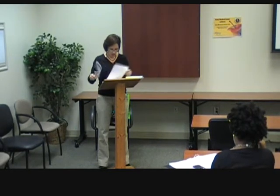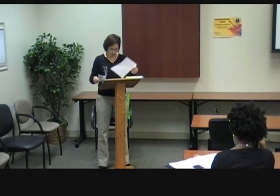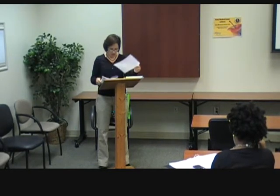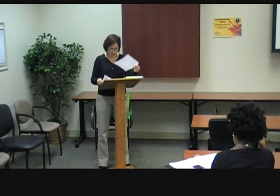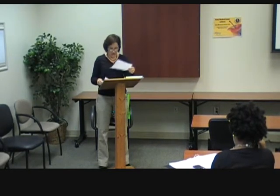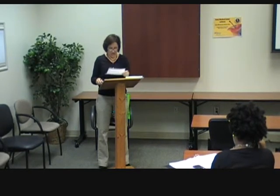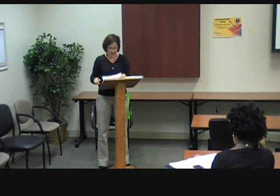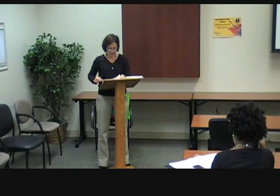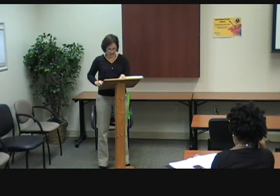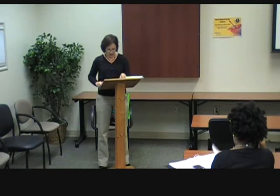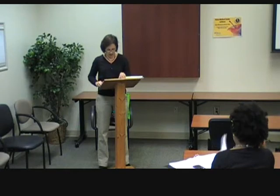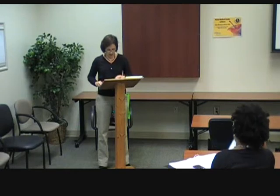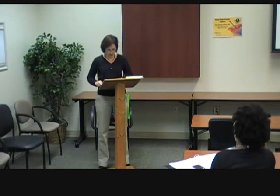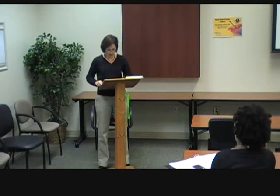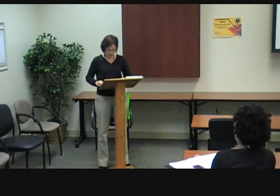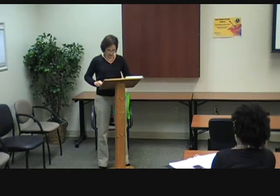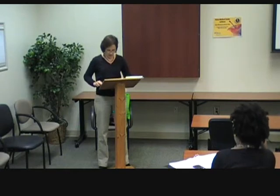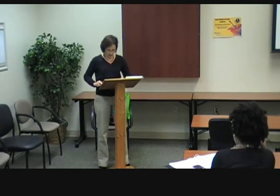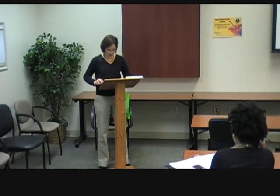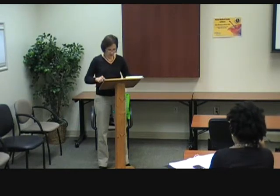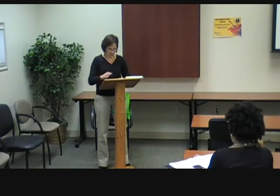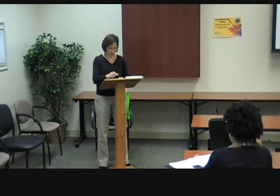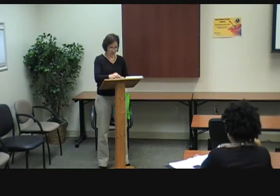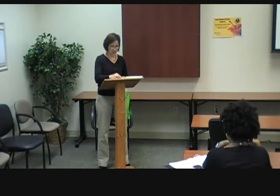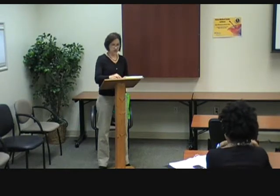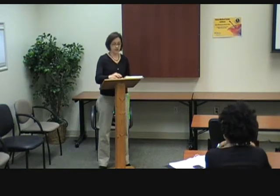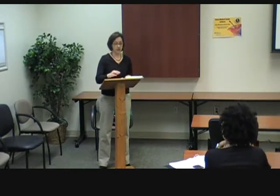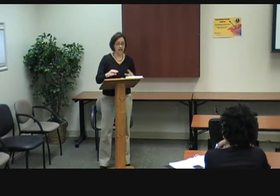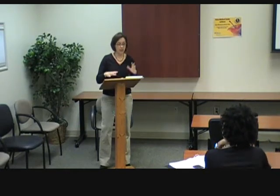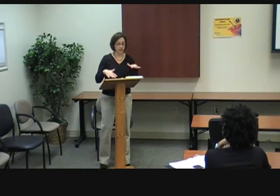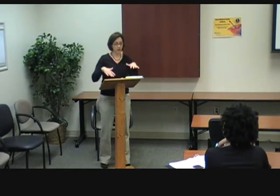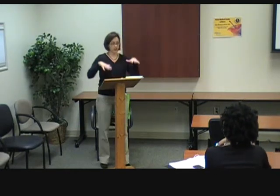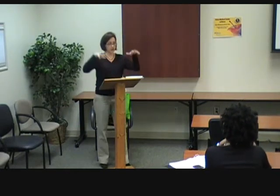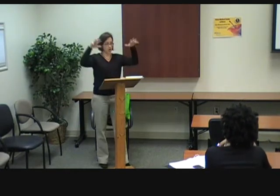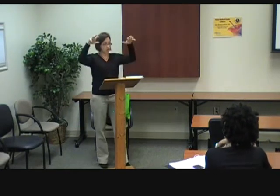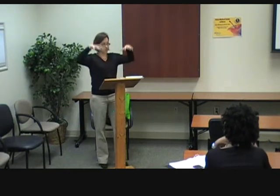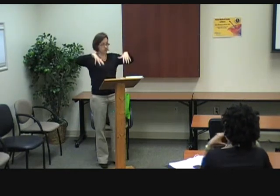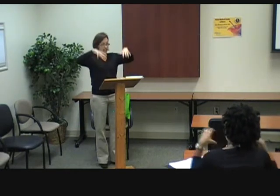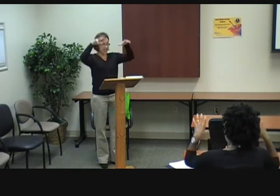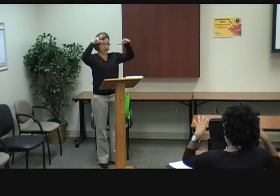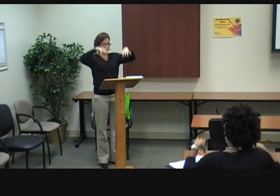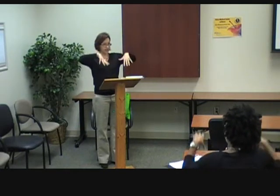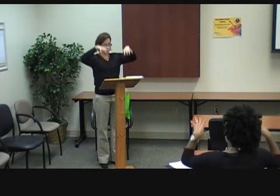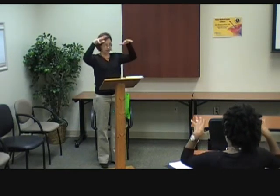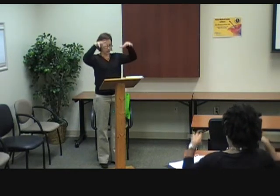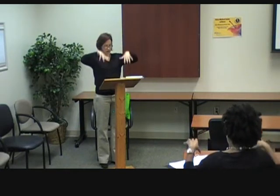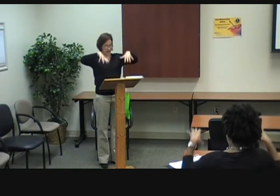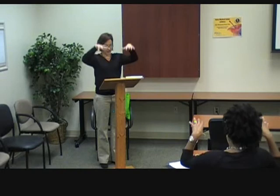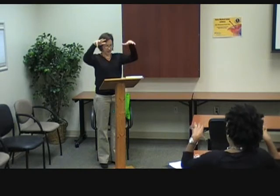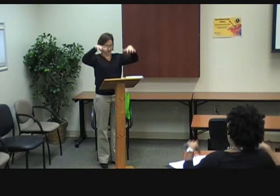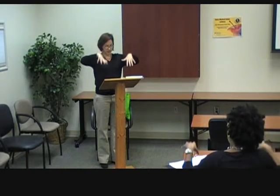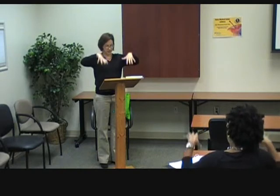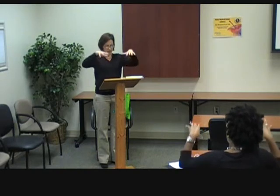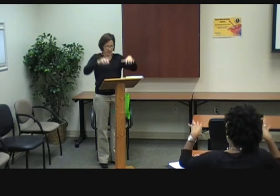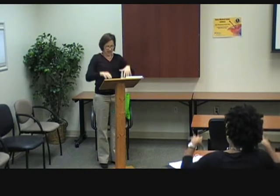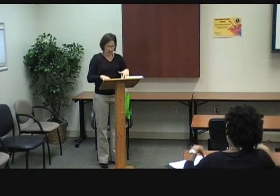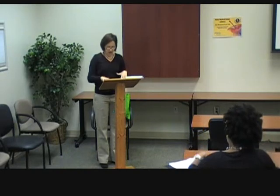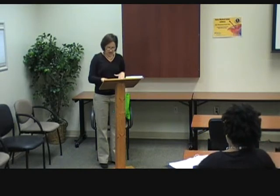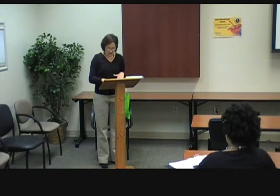So, rain. Let's review these vocabulary words. Rain. Rain. Now, I didn't